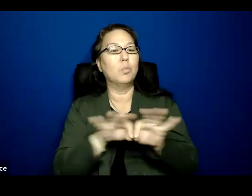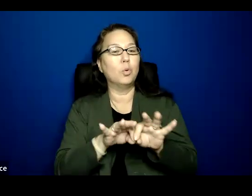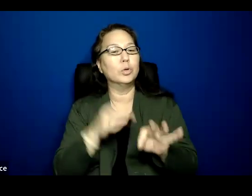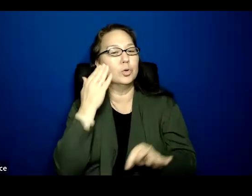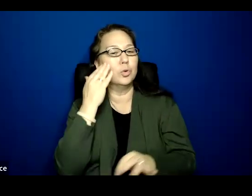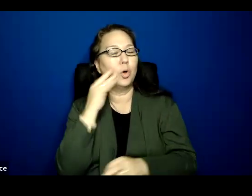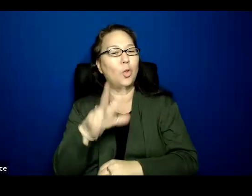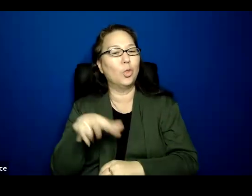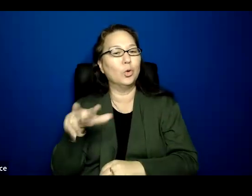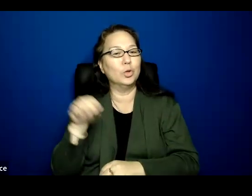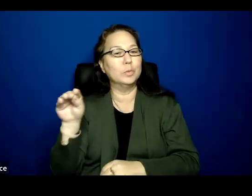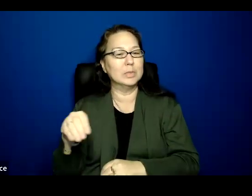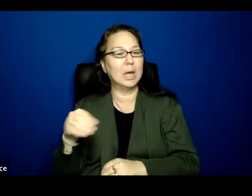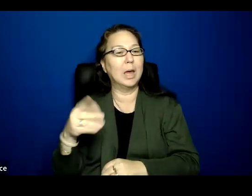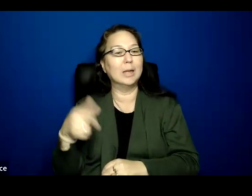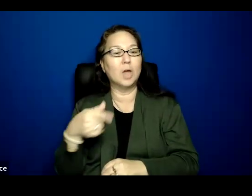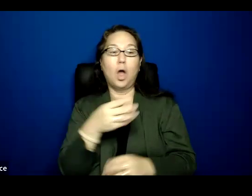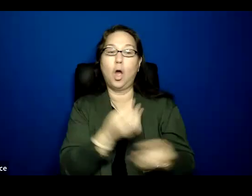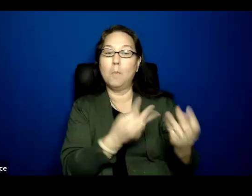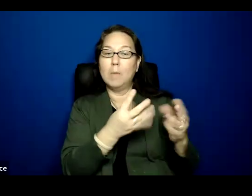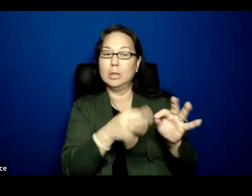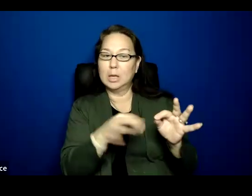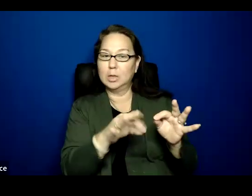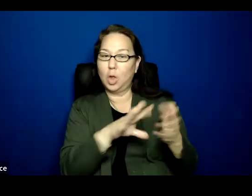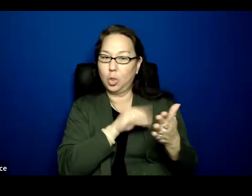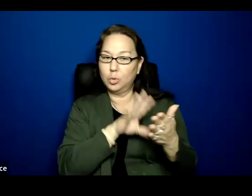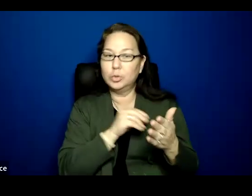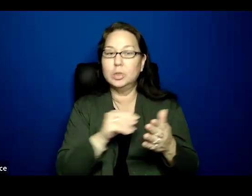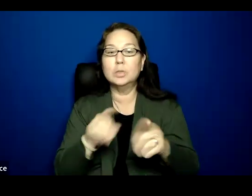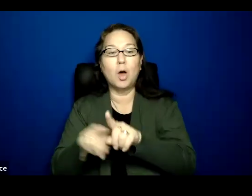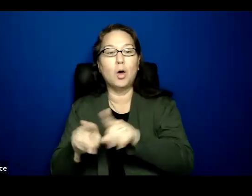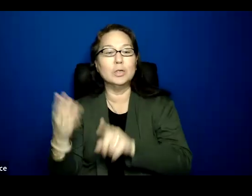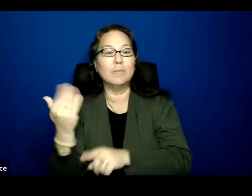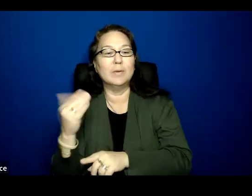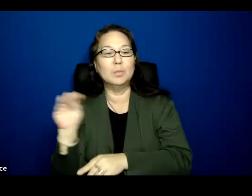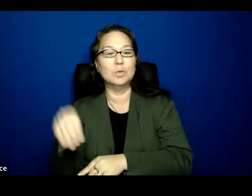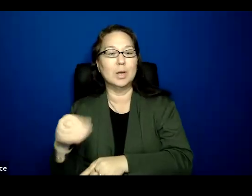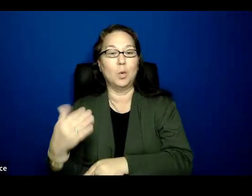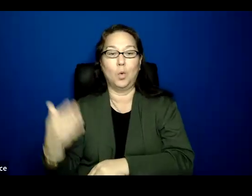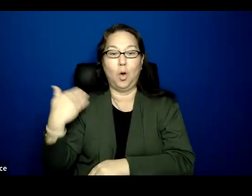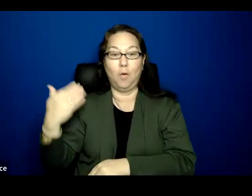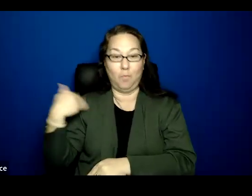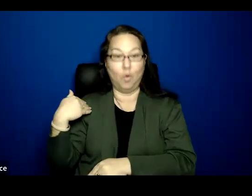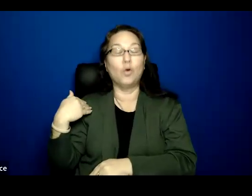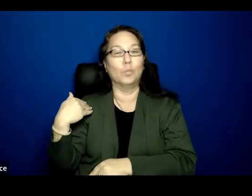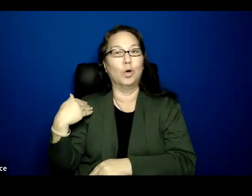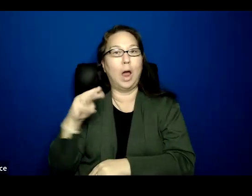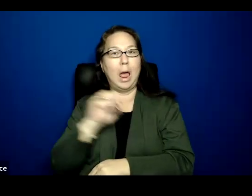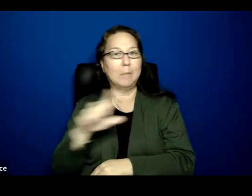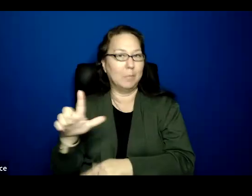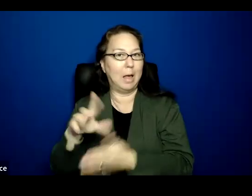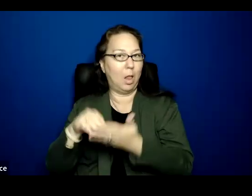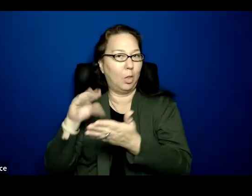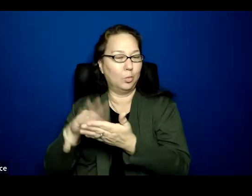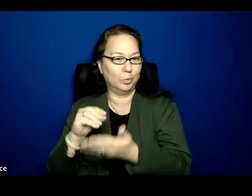former multilingual learners. Additionally, we have 9% of our students, who are duly identified as multilingual